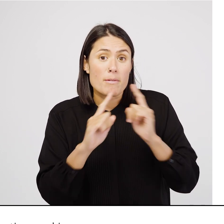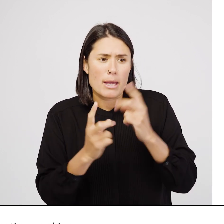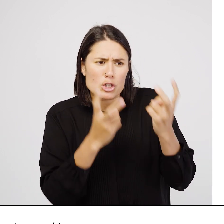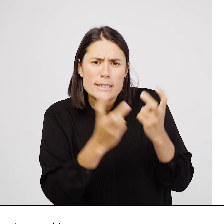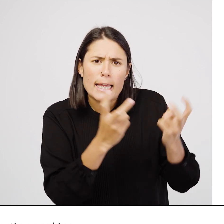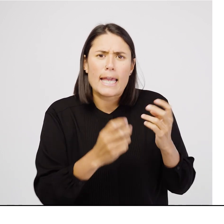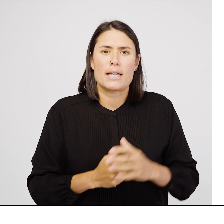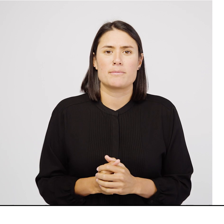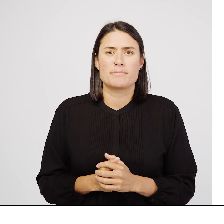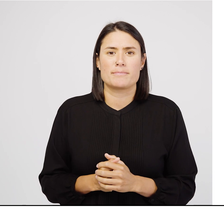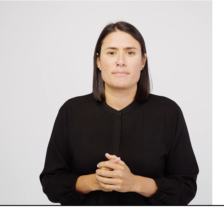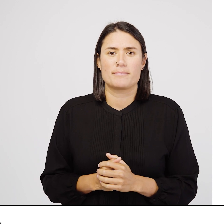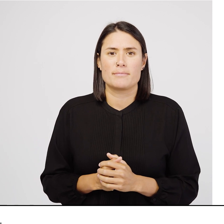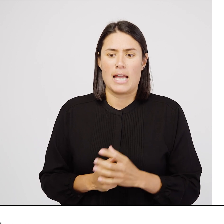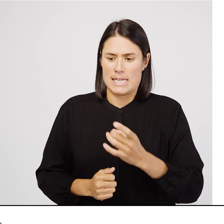information seeking,